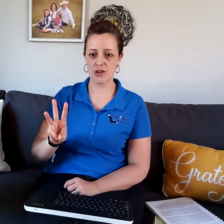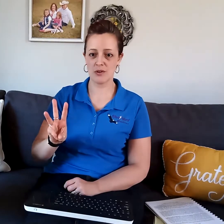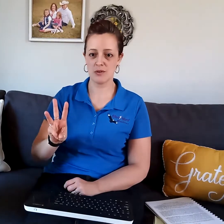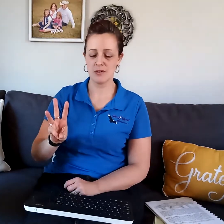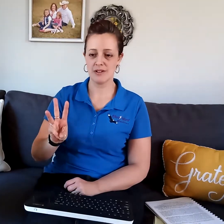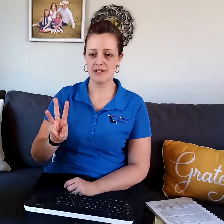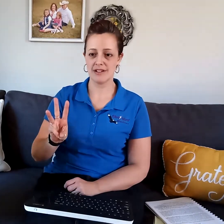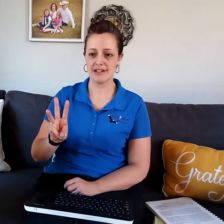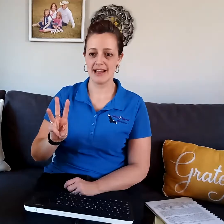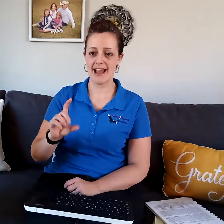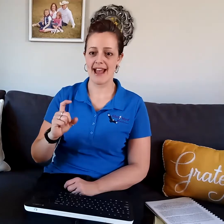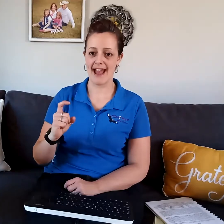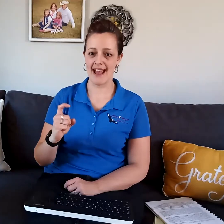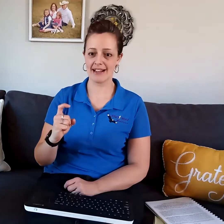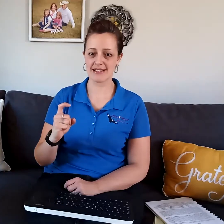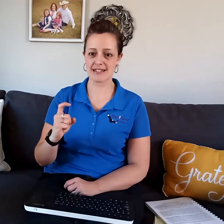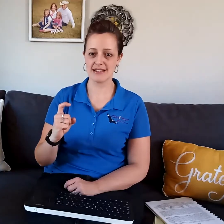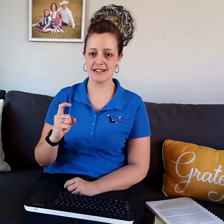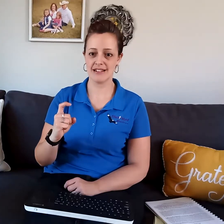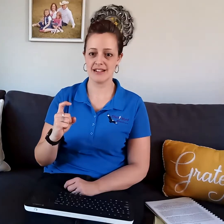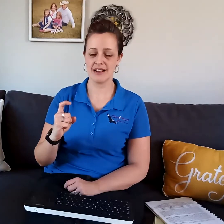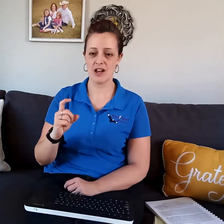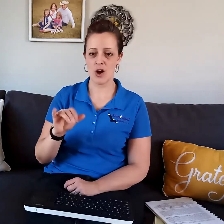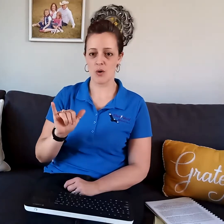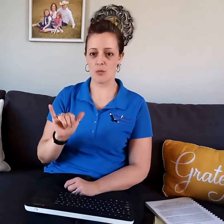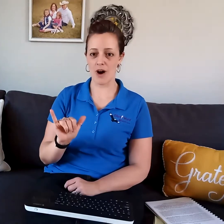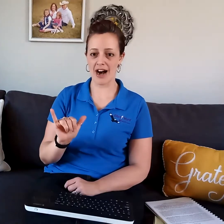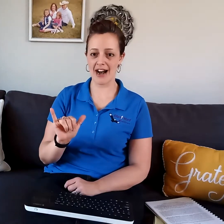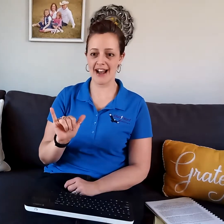W, X, Y,